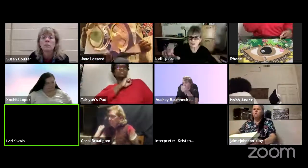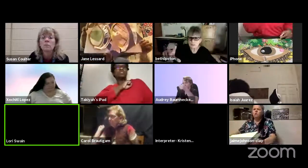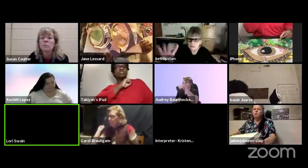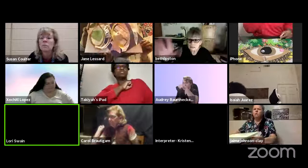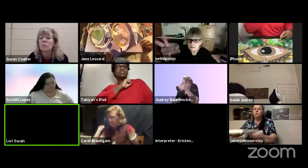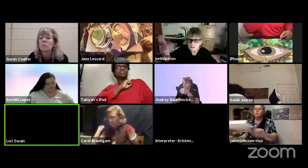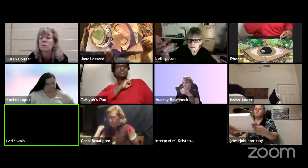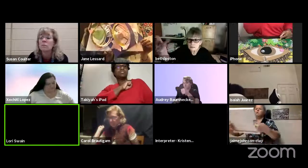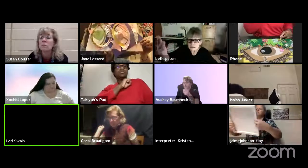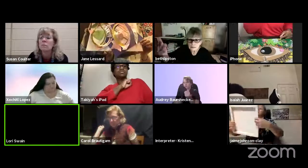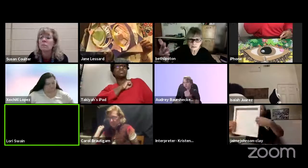it bigger.